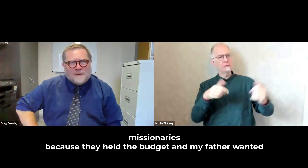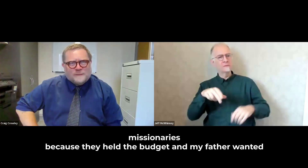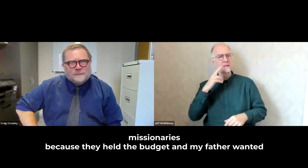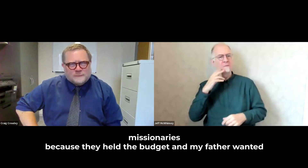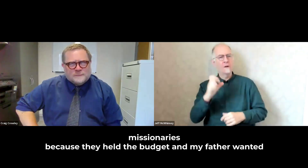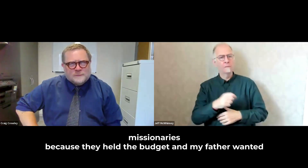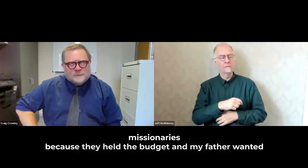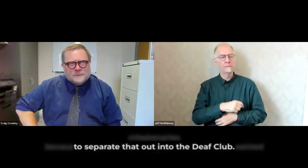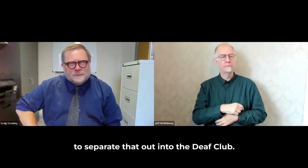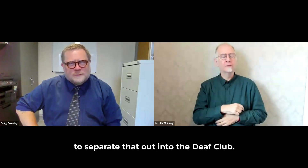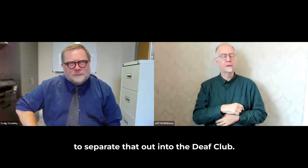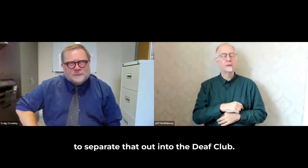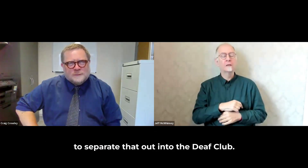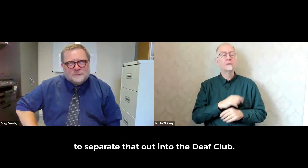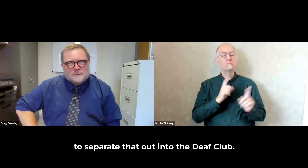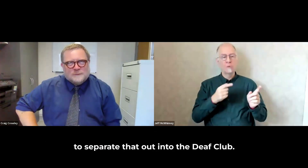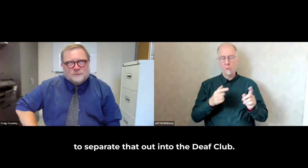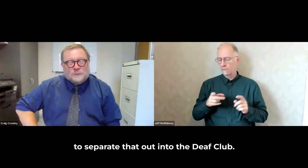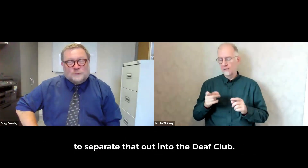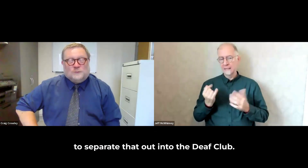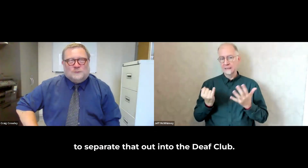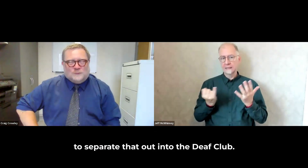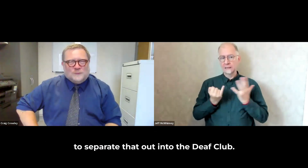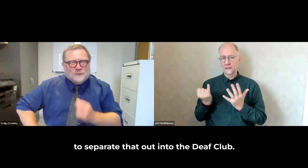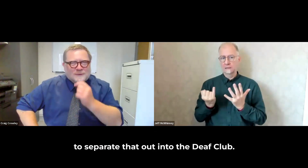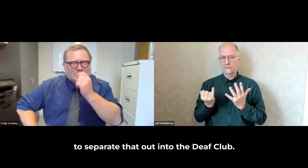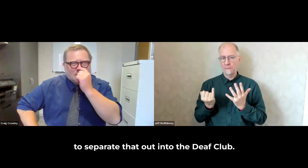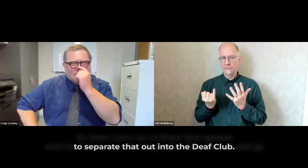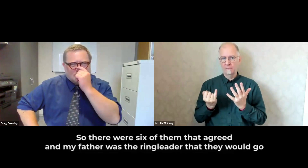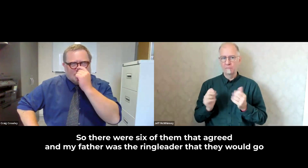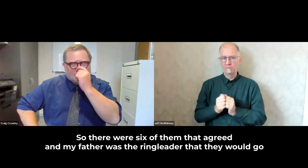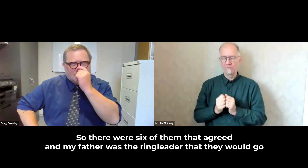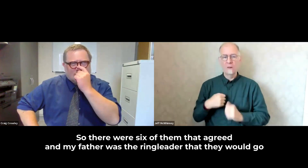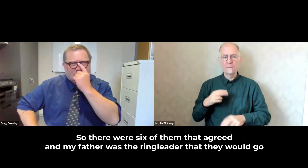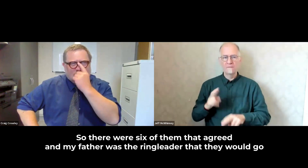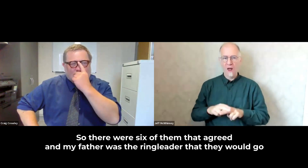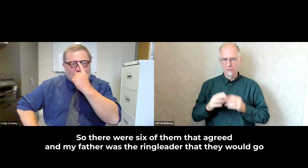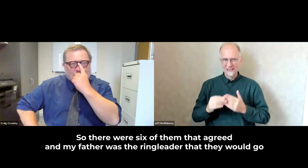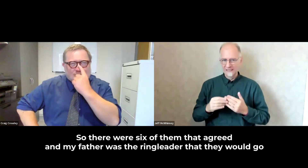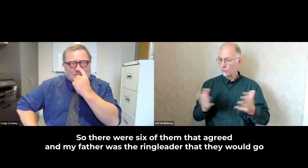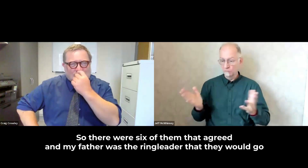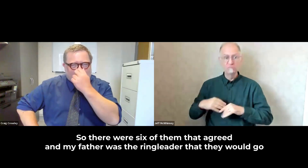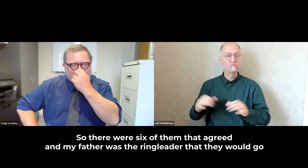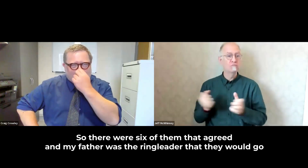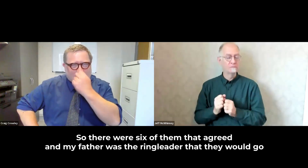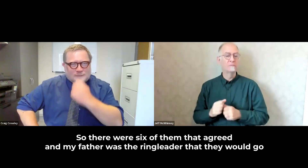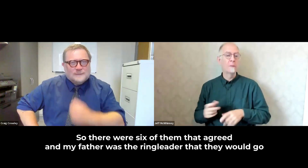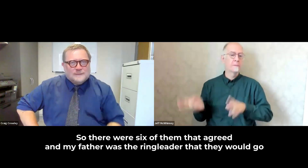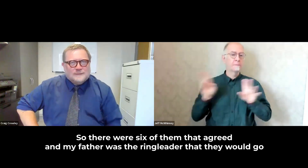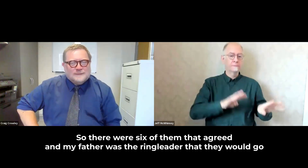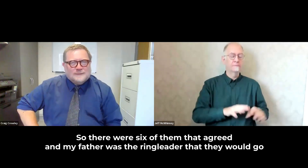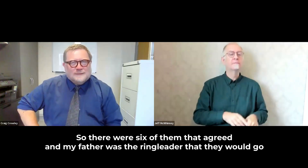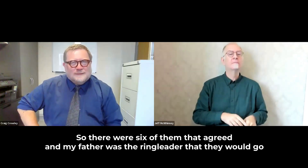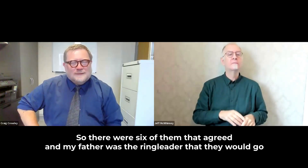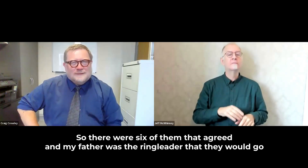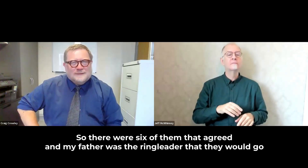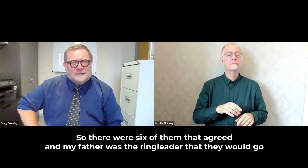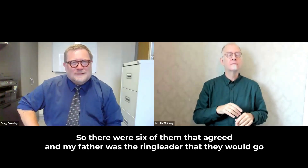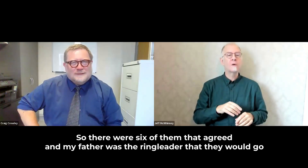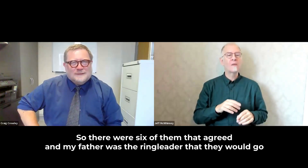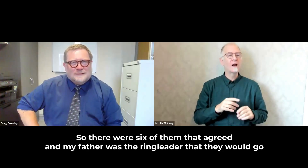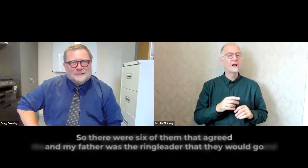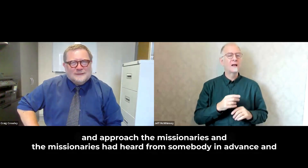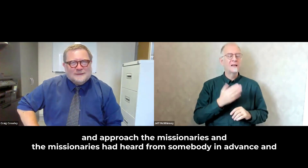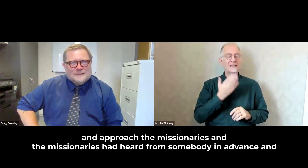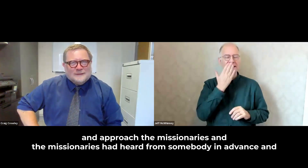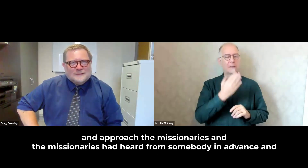budget. And my father wanted to separate that out into a deaf club. So there were six of them that agreed, and my father was the ringleader, that